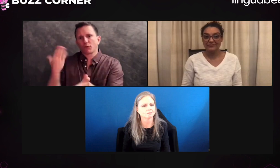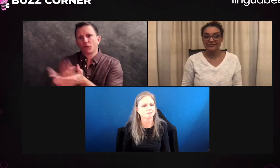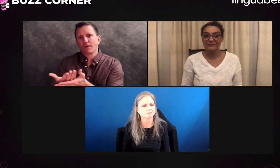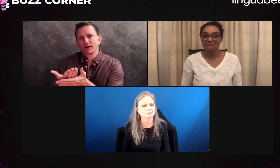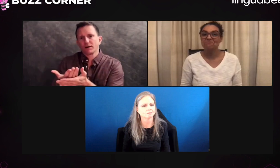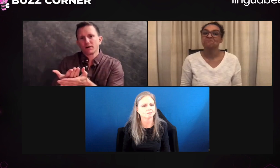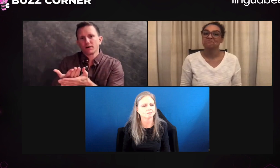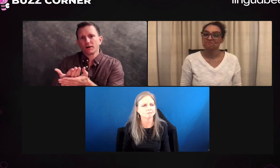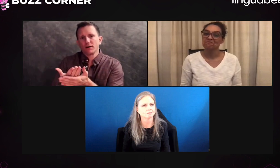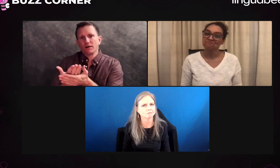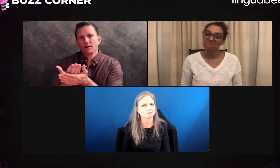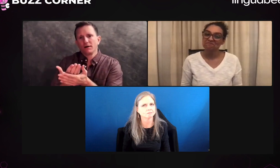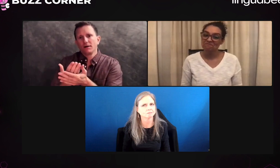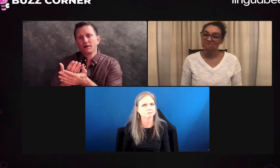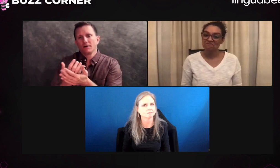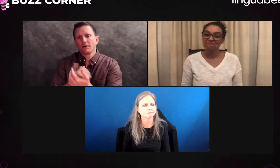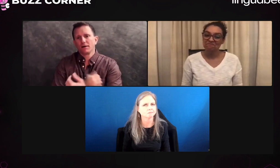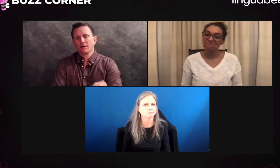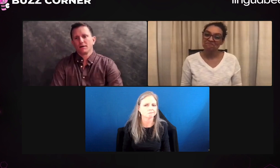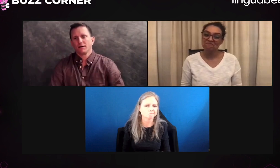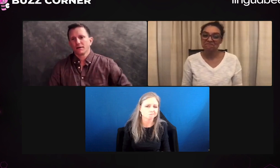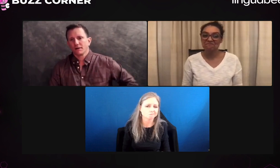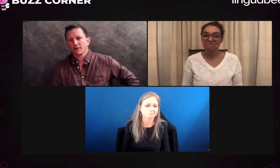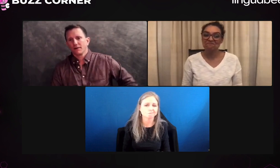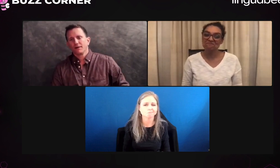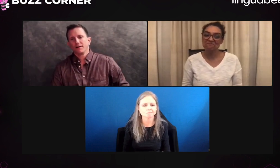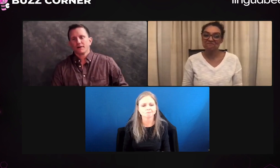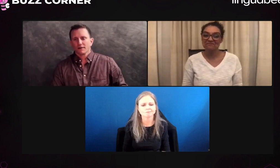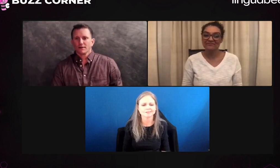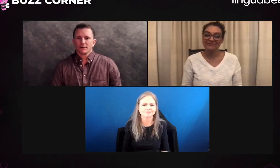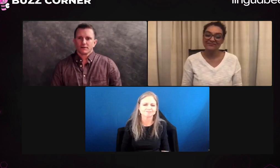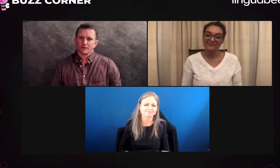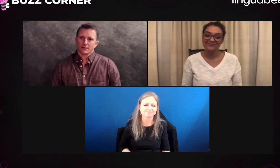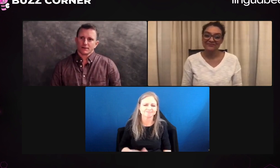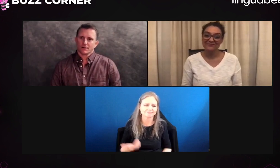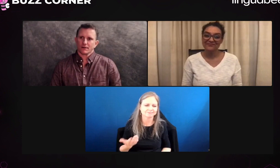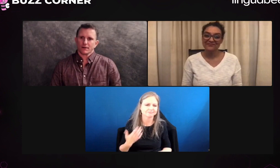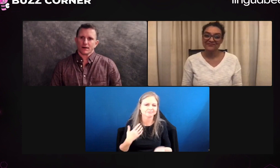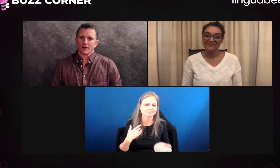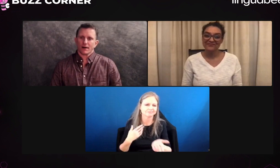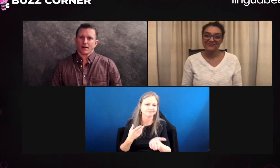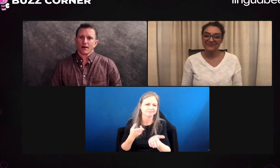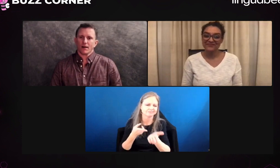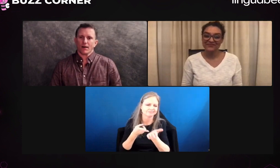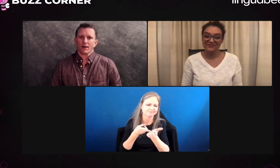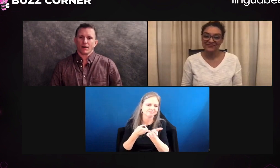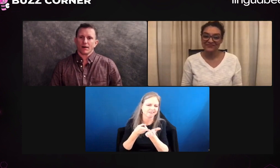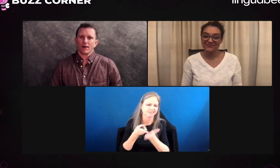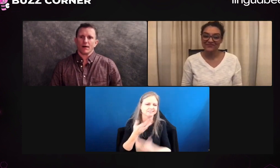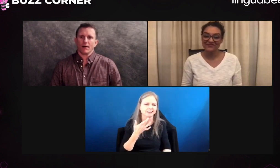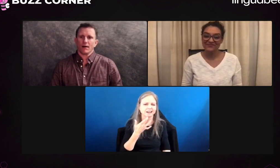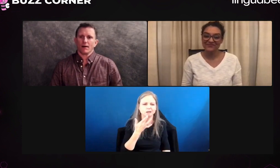say, stop, hold everything until I have a physical interpreter in the room? Mm.